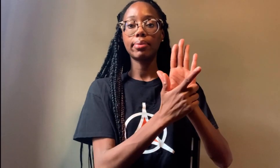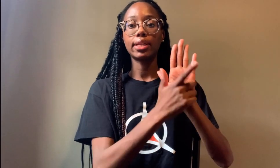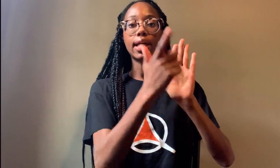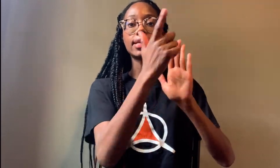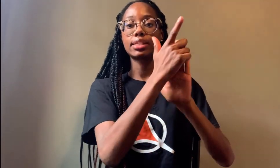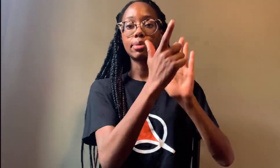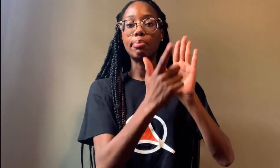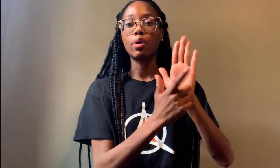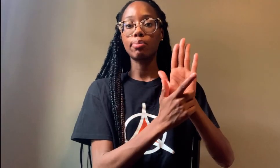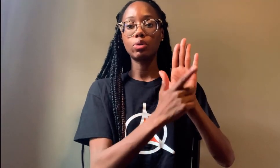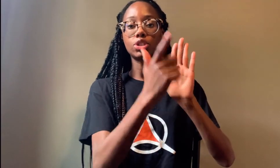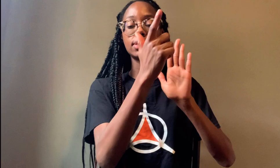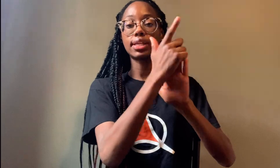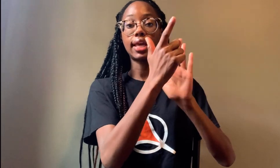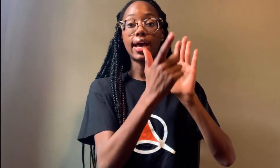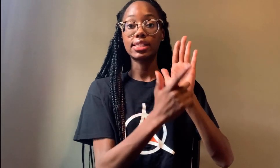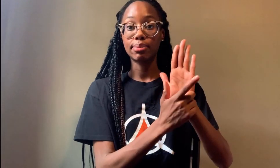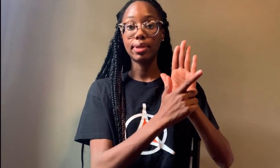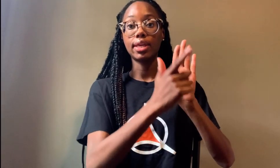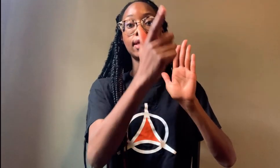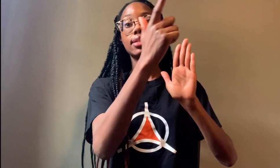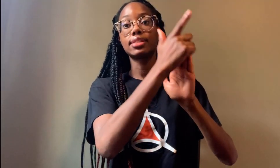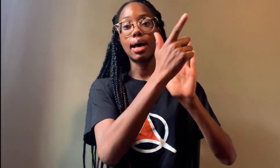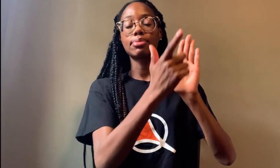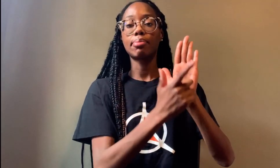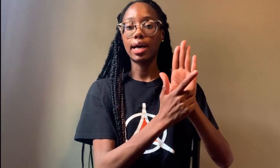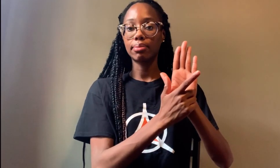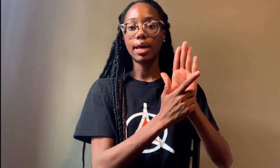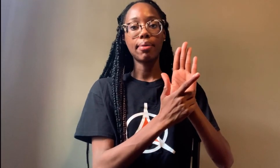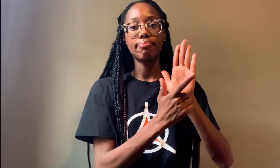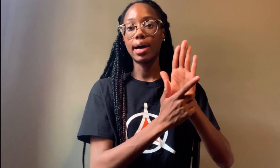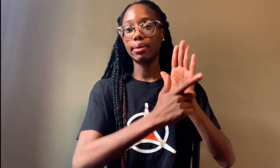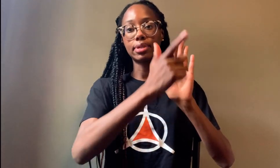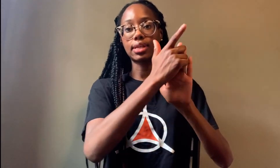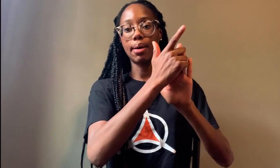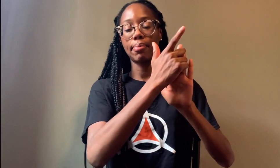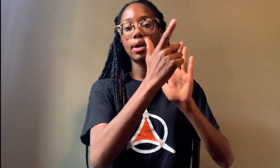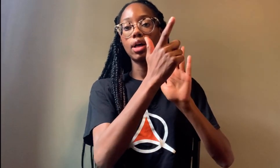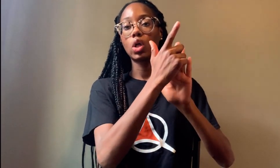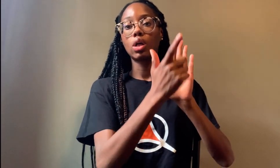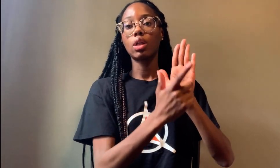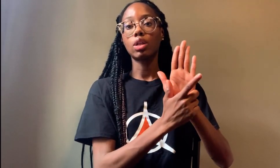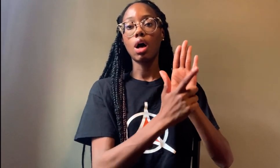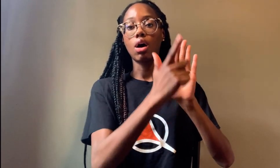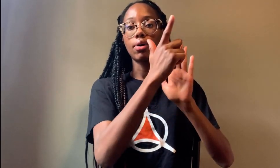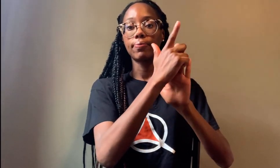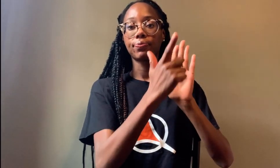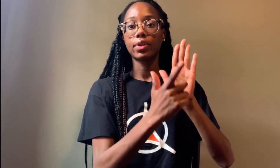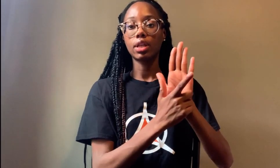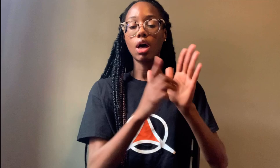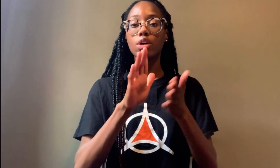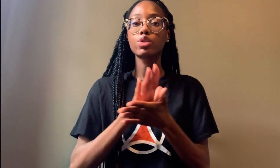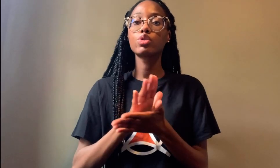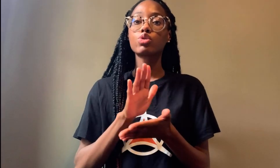it has to be both motions. And it has to be top to bottom, not bottom to top. Law. Law,